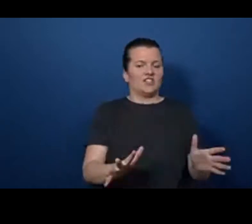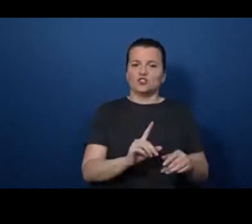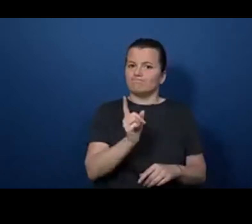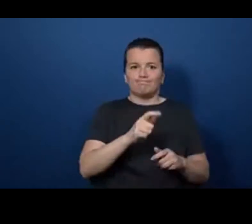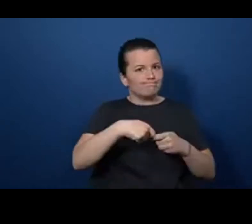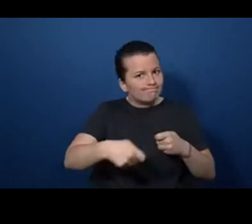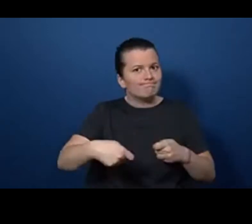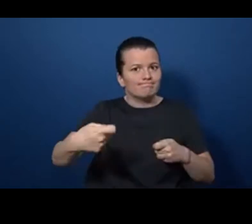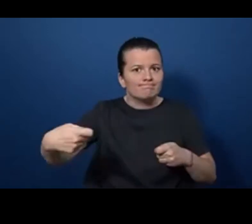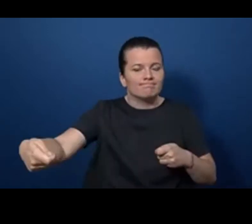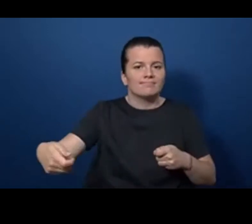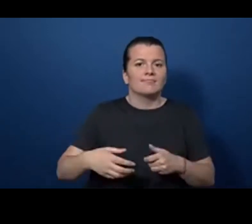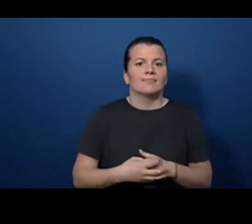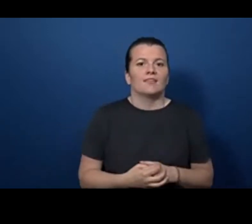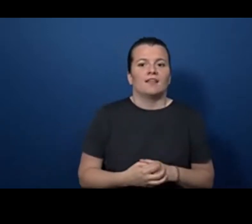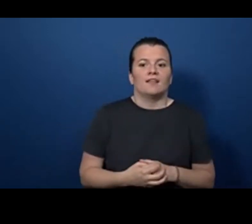which implies